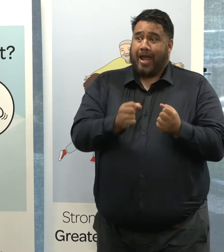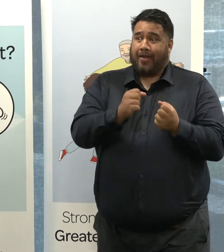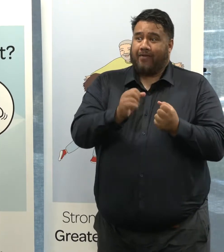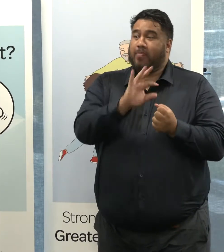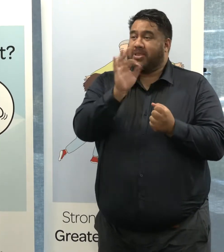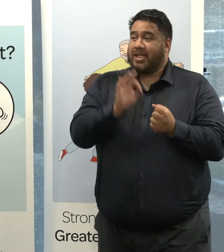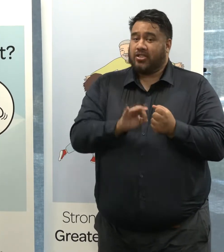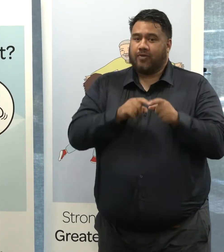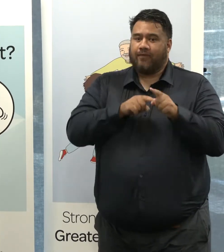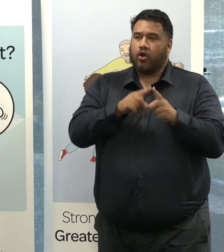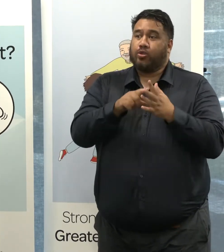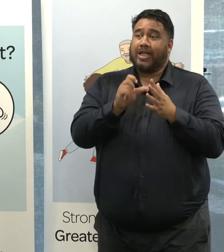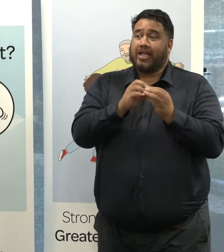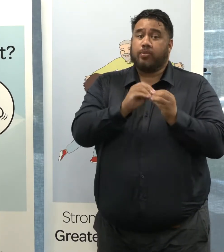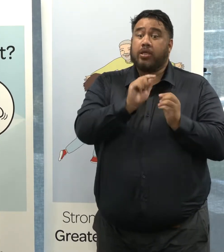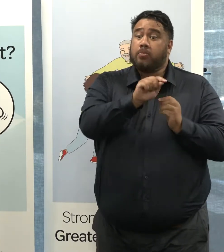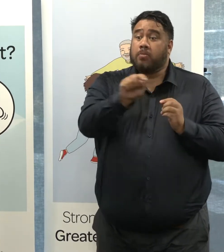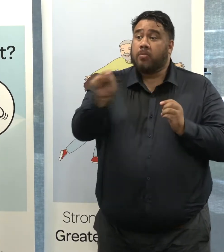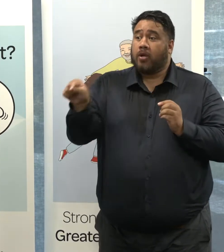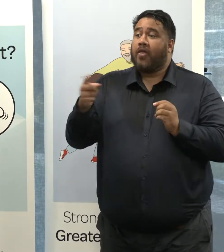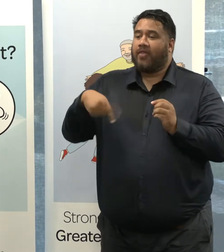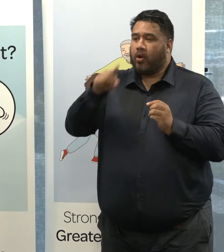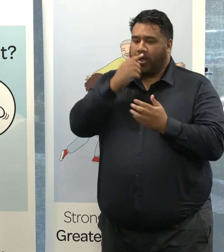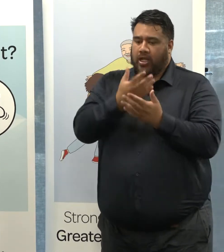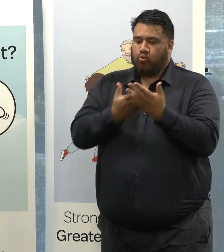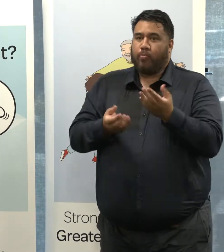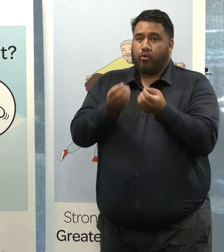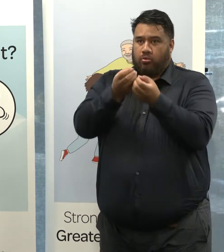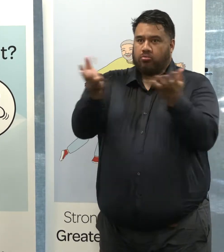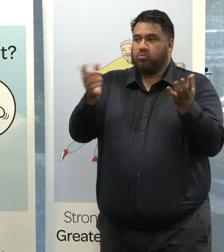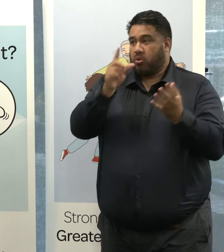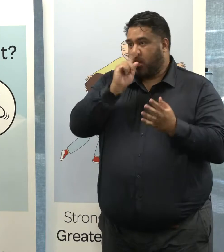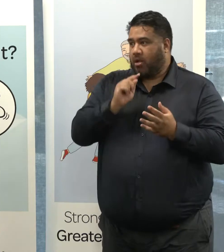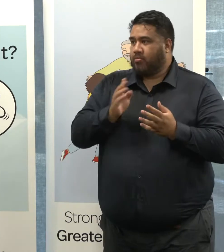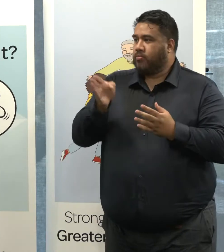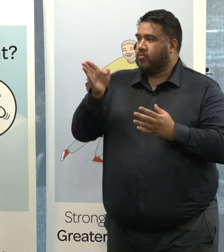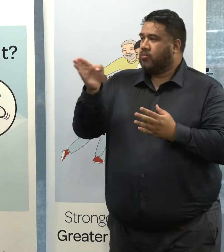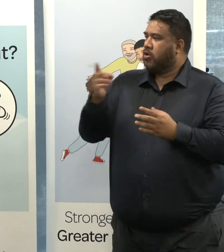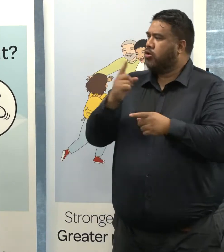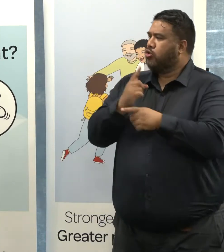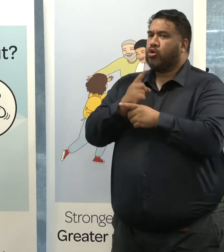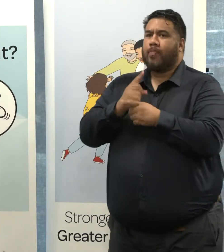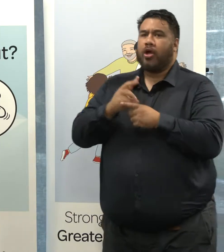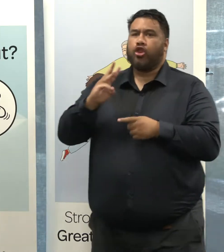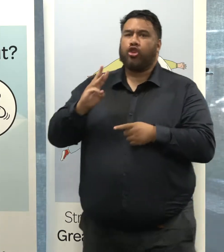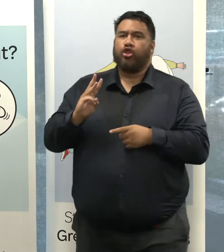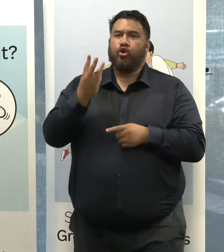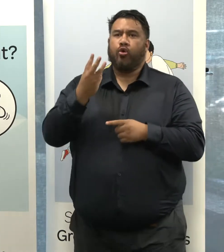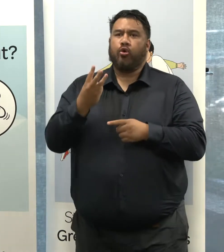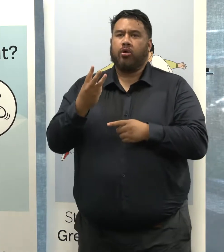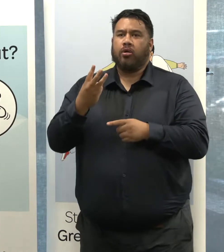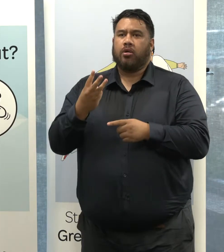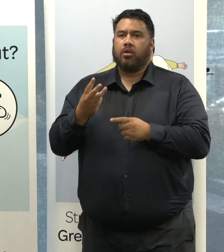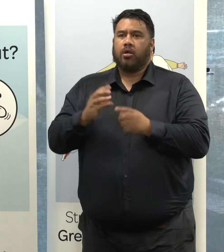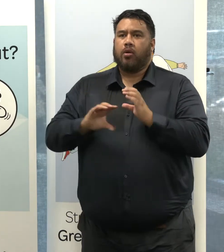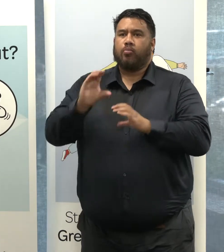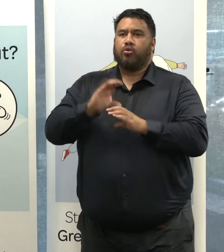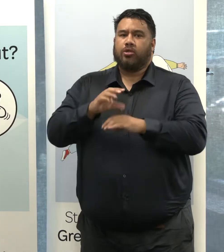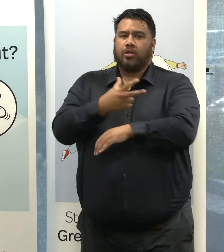Board region, and we'll be able to report that. Does Dr. the new Bloomfield, way... just on boosters for under 18, so you got some advice